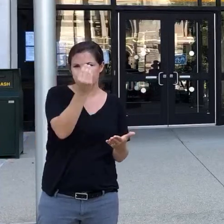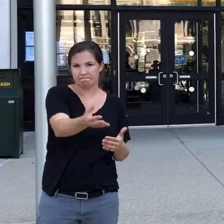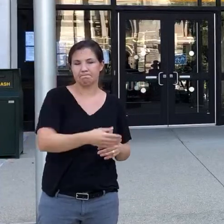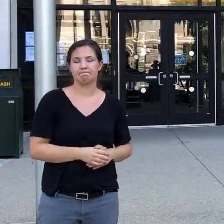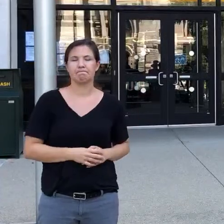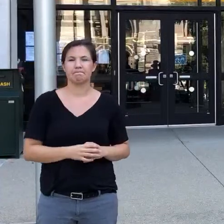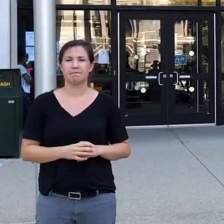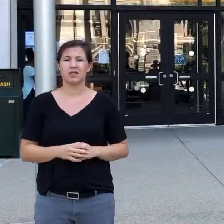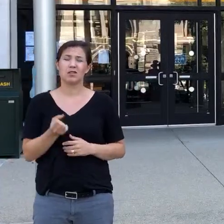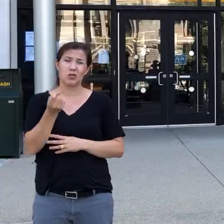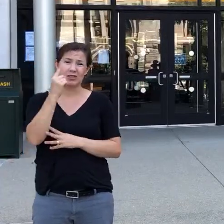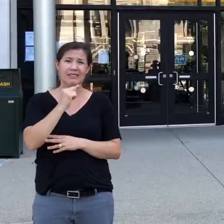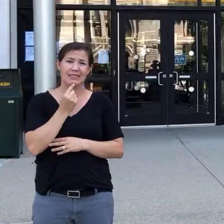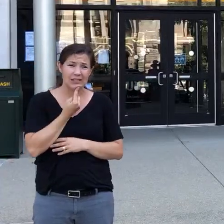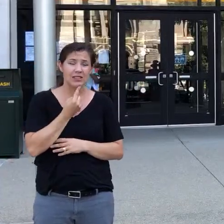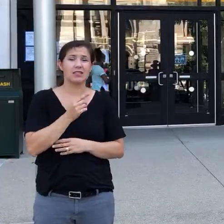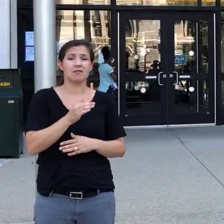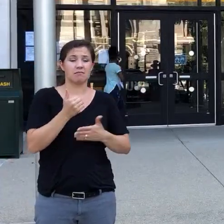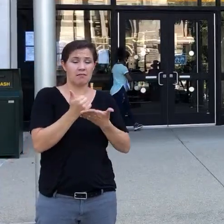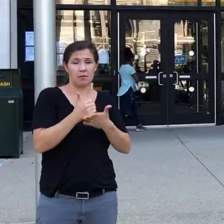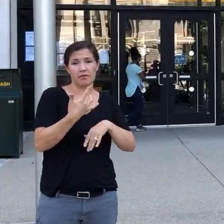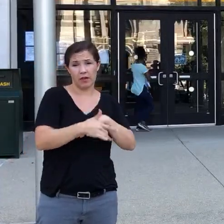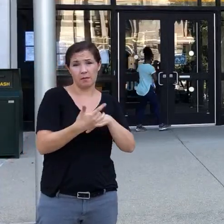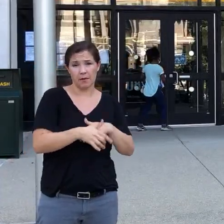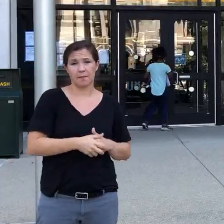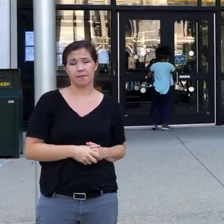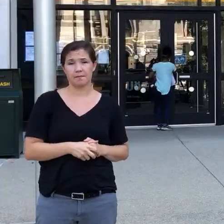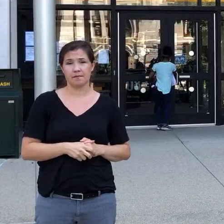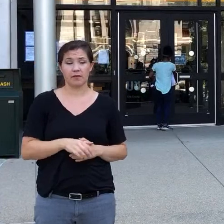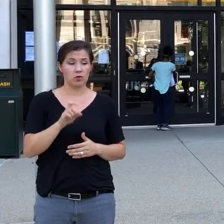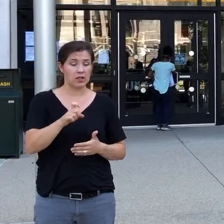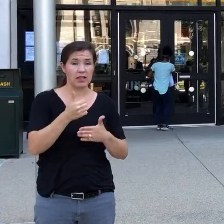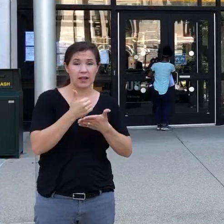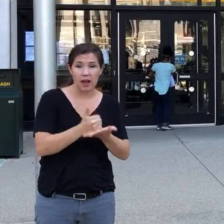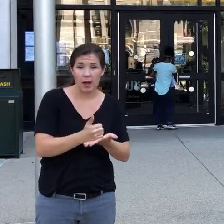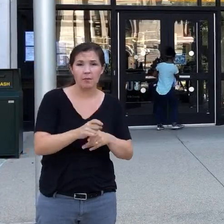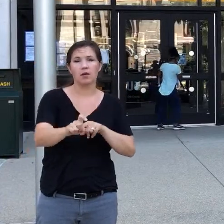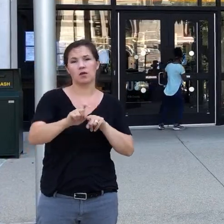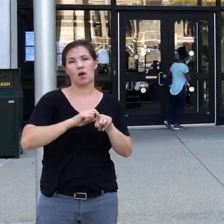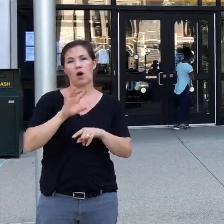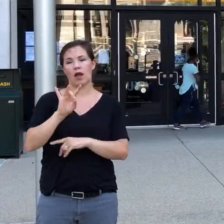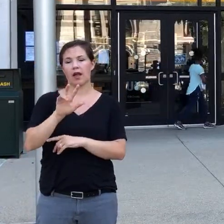and help is available. If you need help with regards to an addiction, call us at